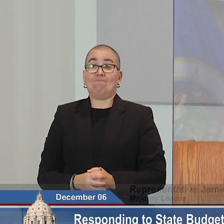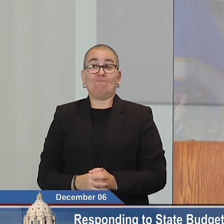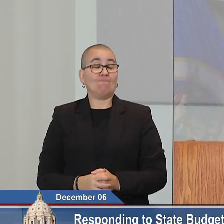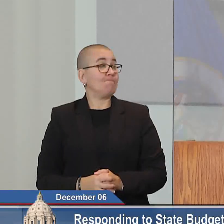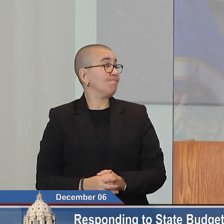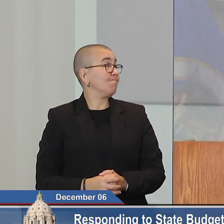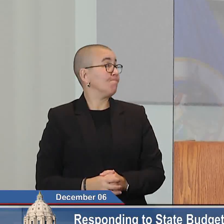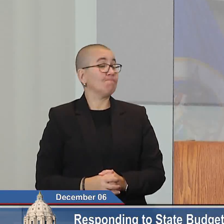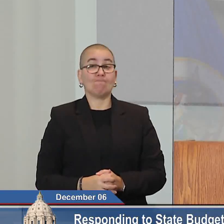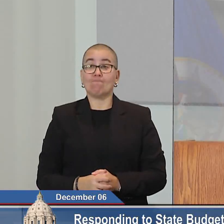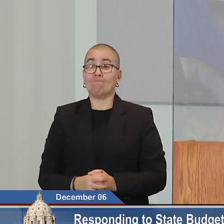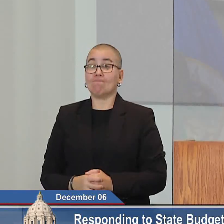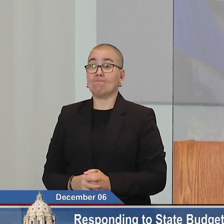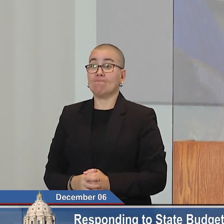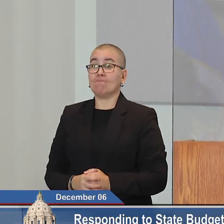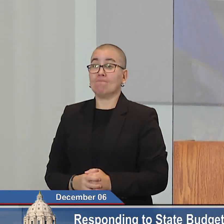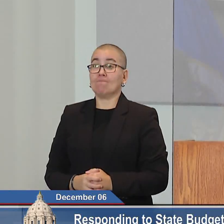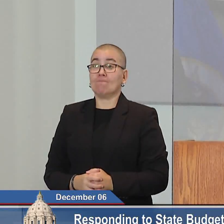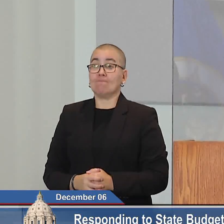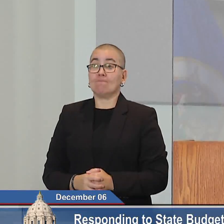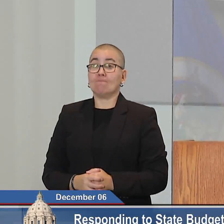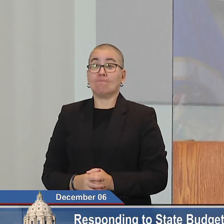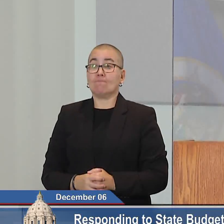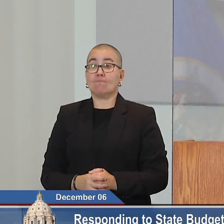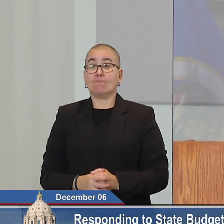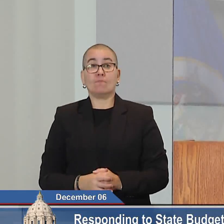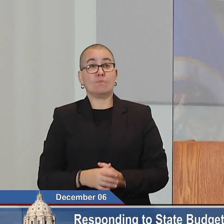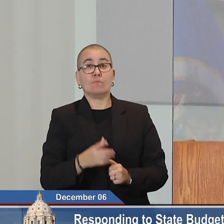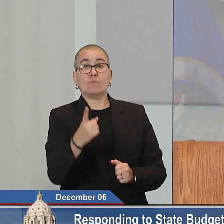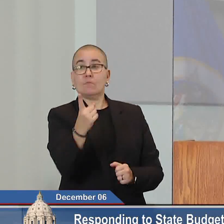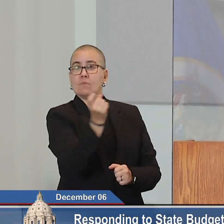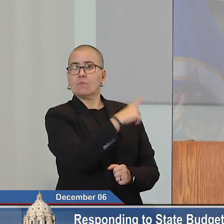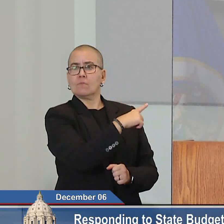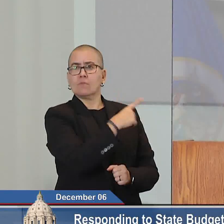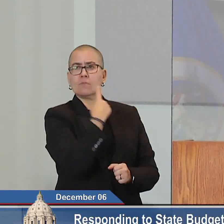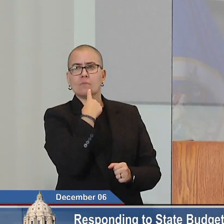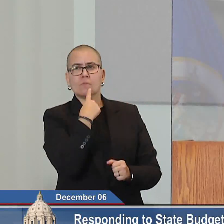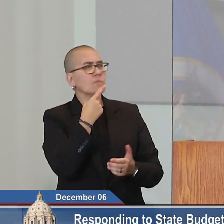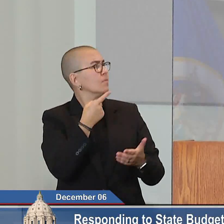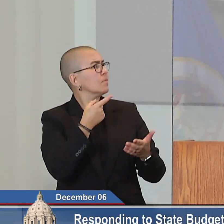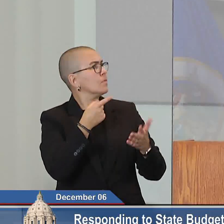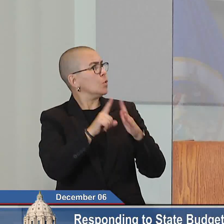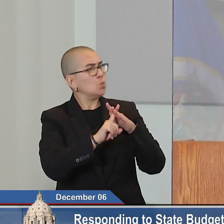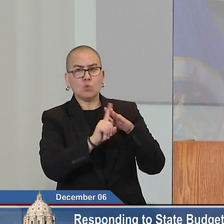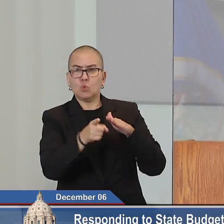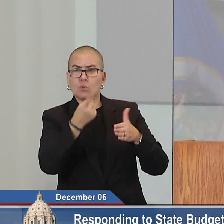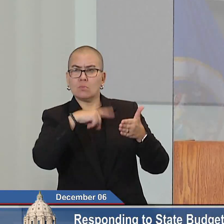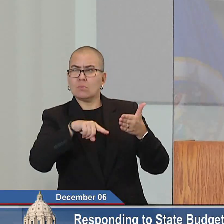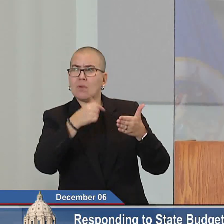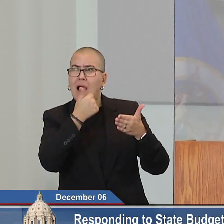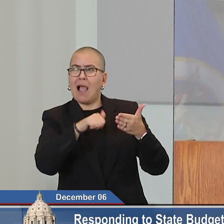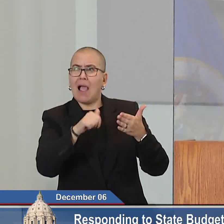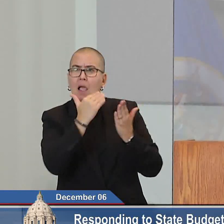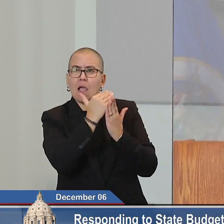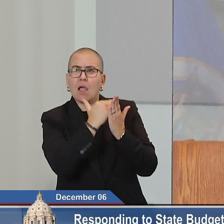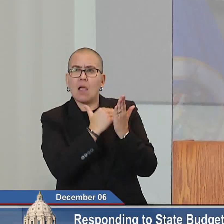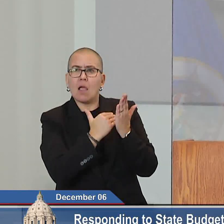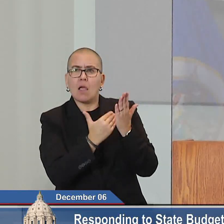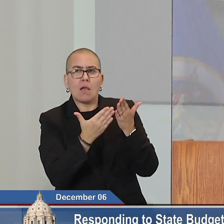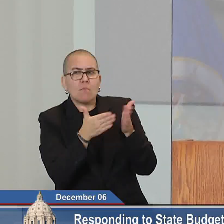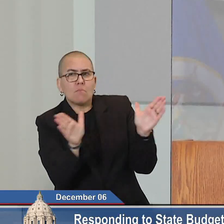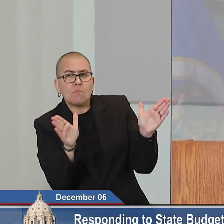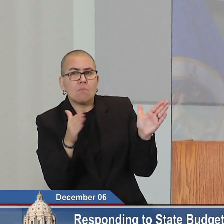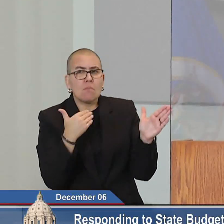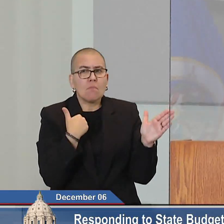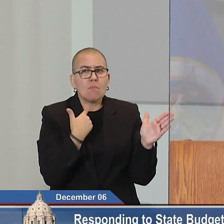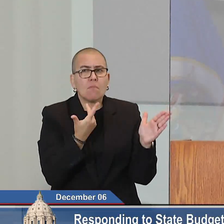Can you say anything that came out of your retreat that was a clear priority for members, or at least kind of on a broad sense, paid family leave